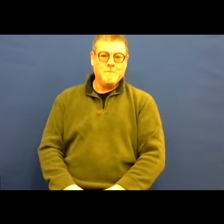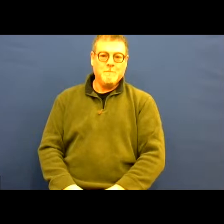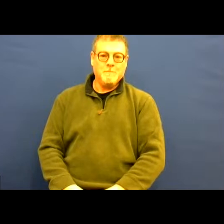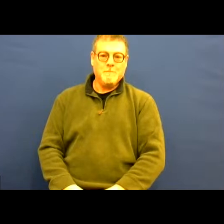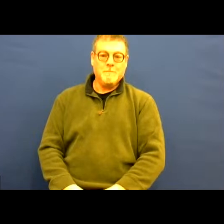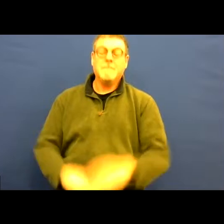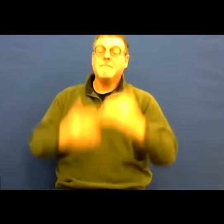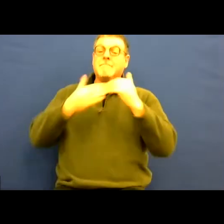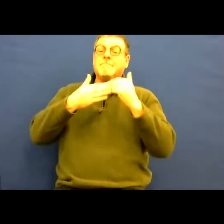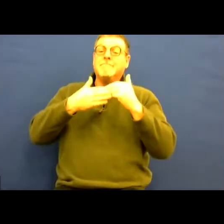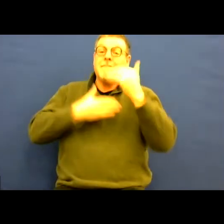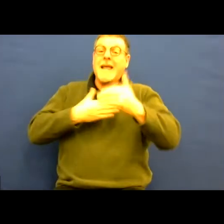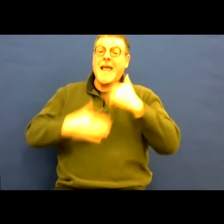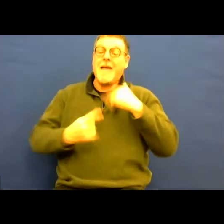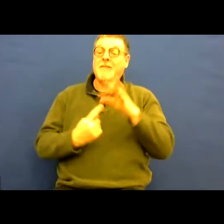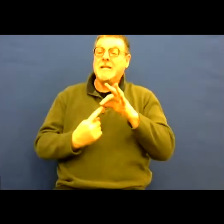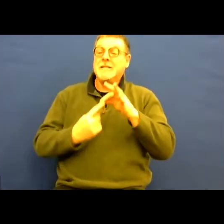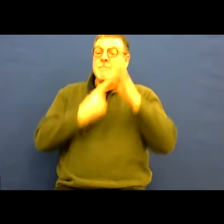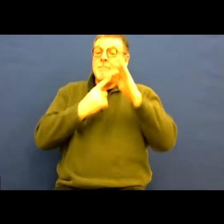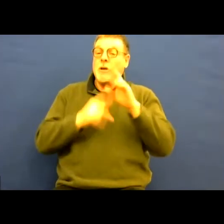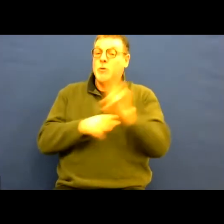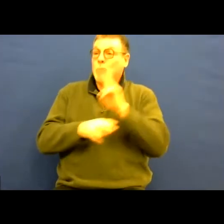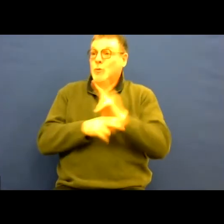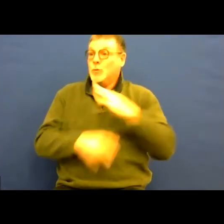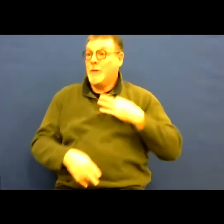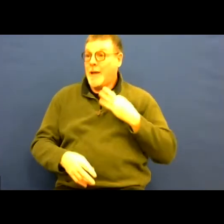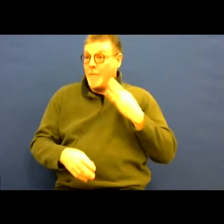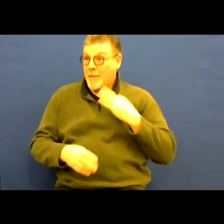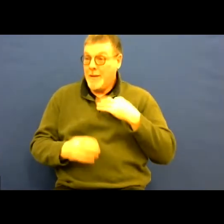Next up, we have special use permit application number